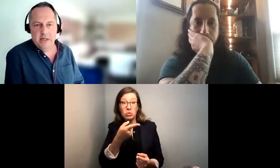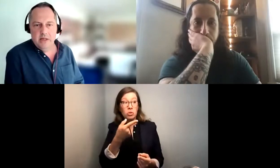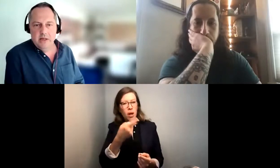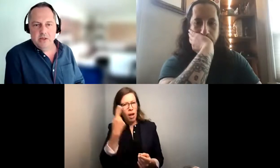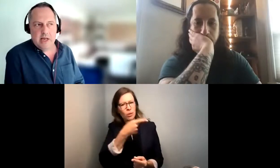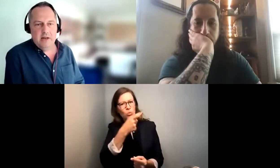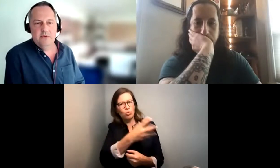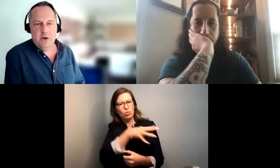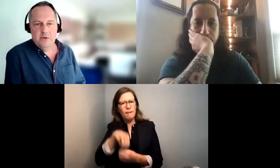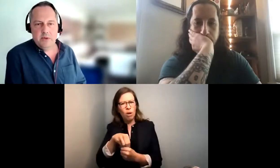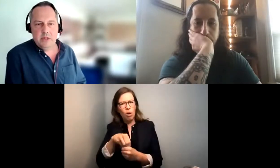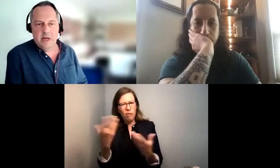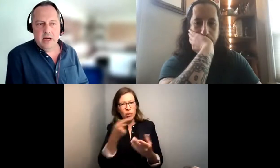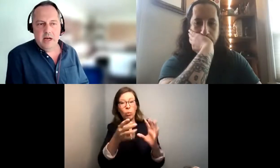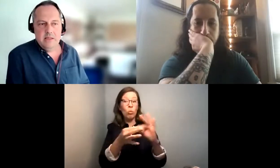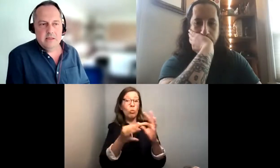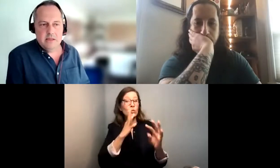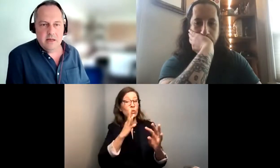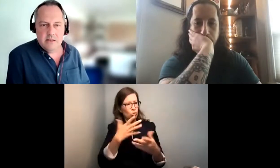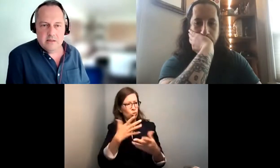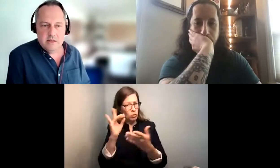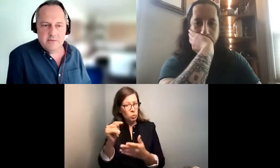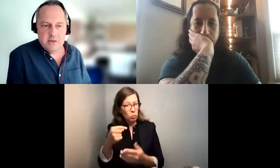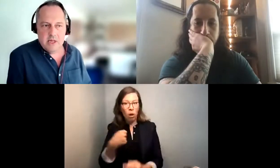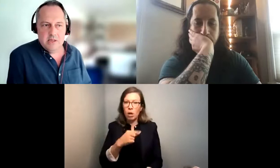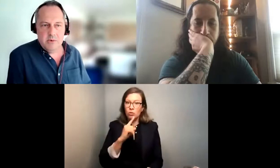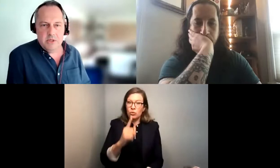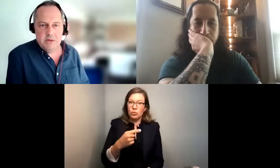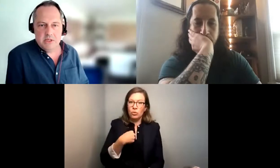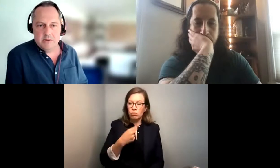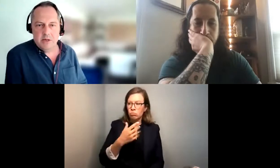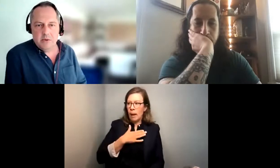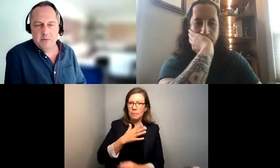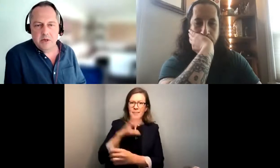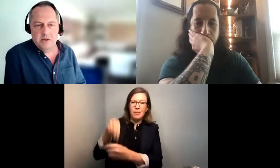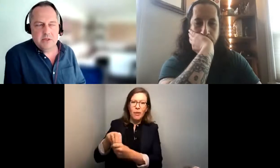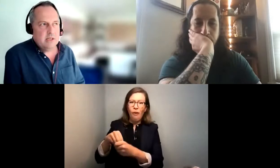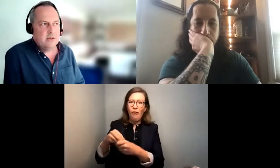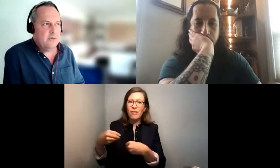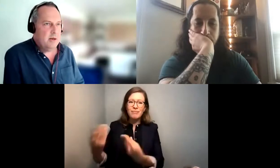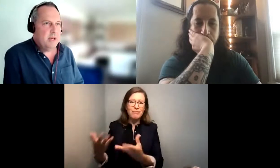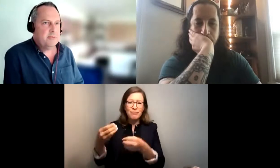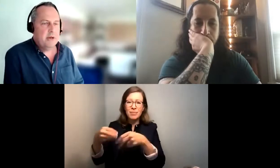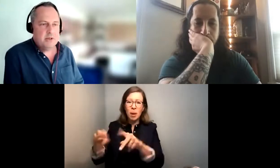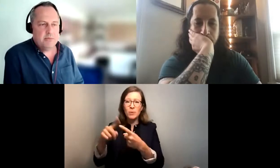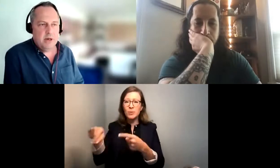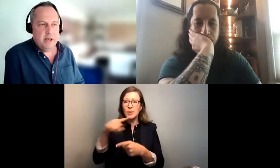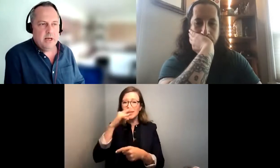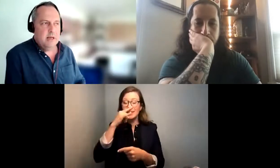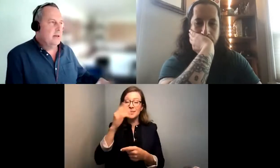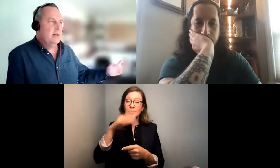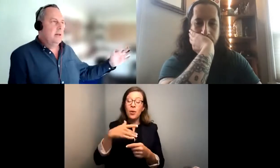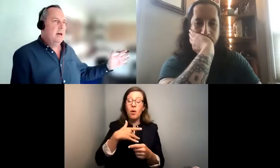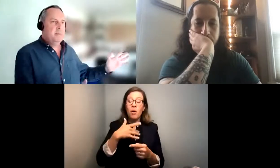happy to get involved with that and give those kids some opportunities. You know, we're constantly sort of like being approached